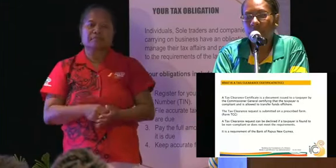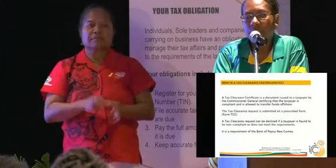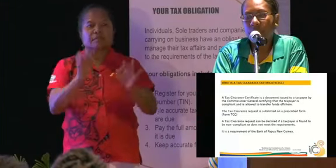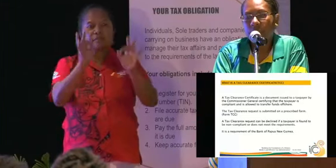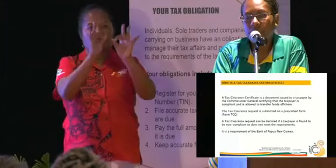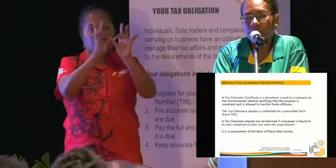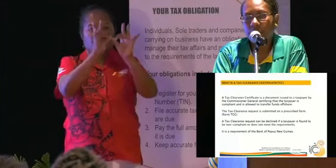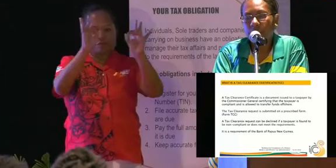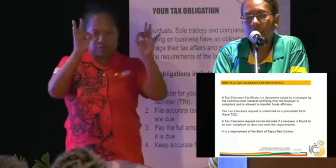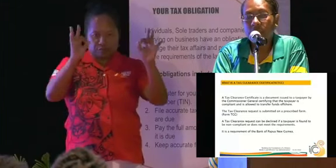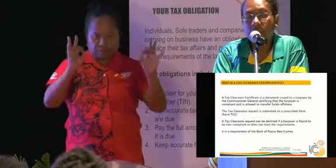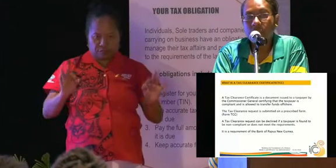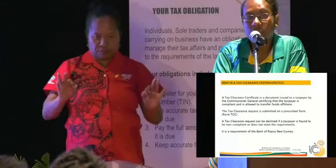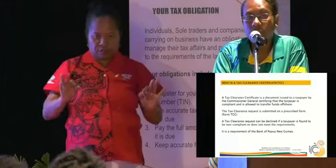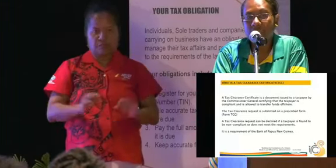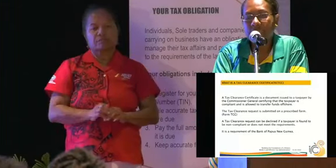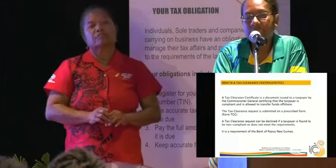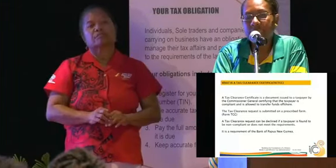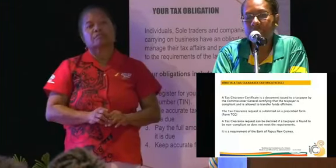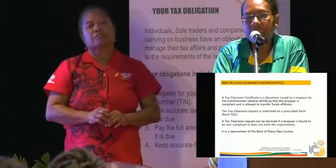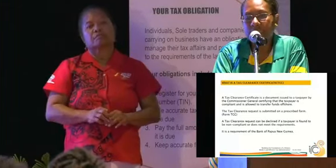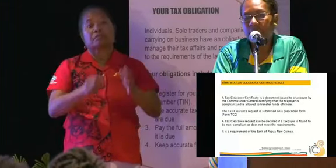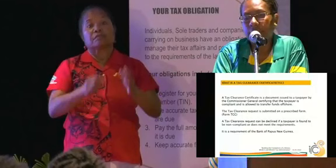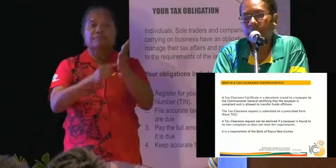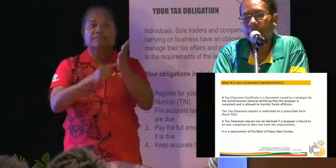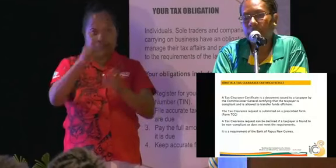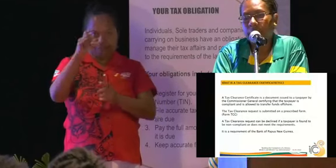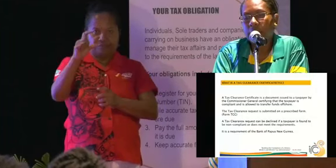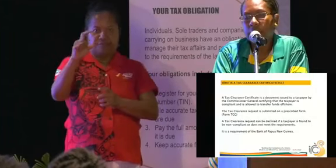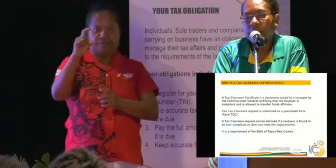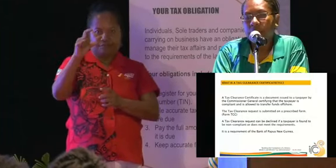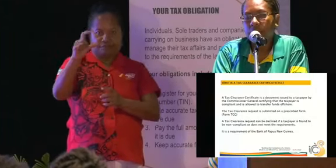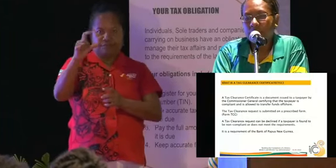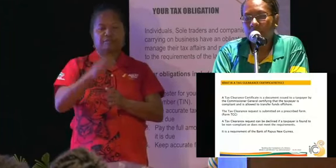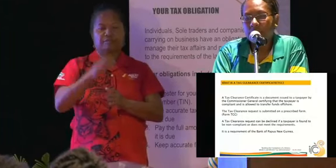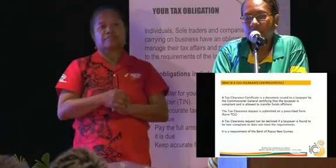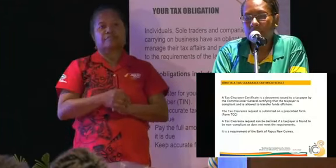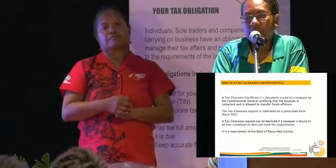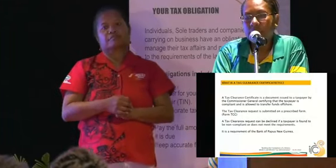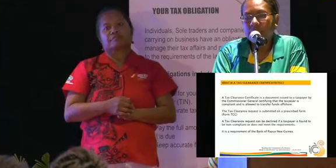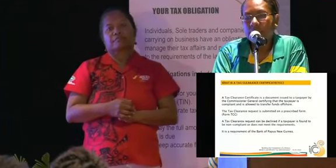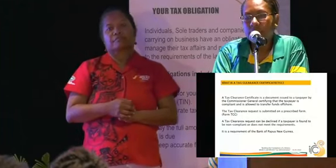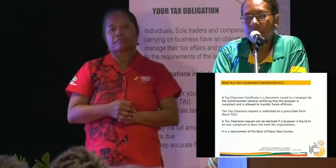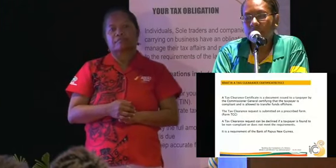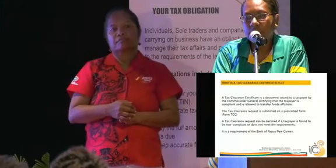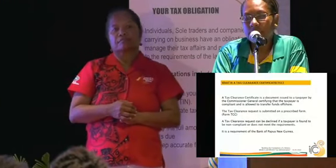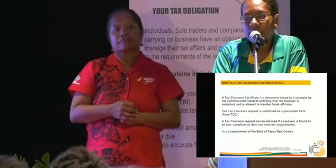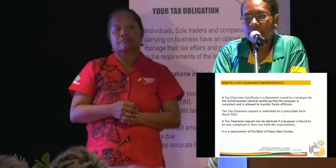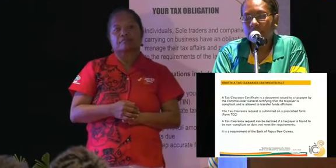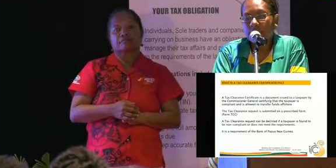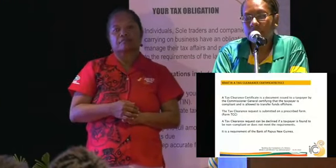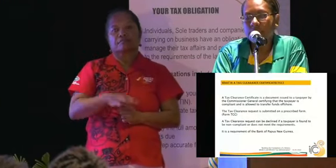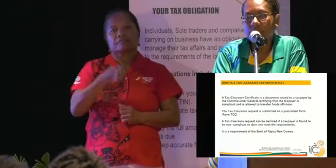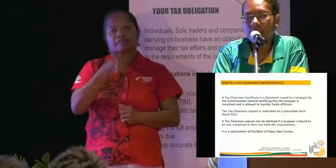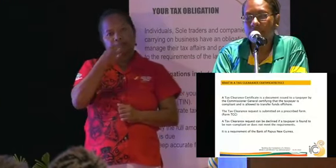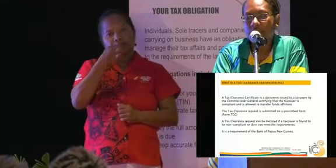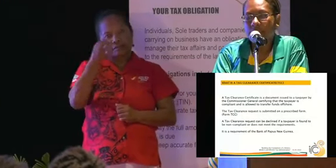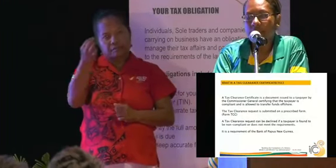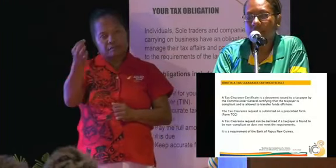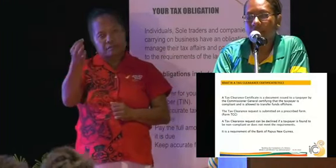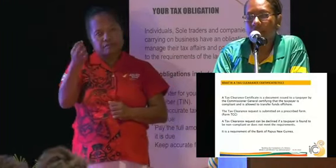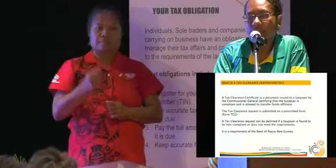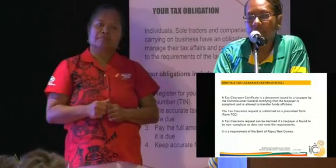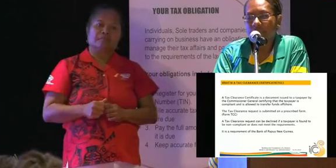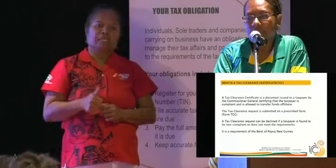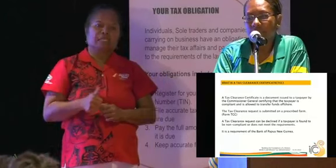form, and that form is the form TCC. A tax clearance request can be